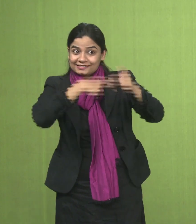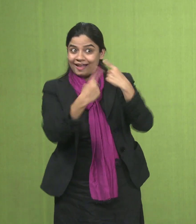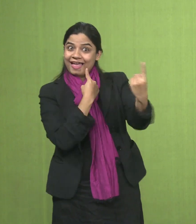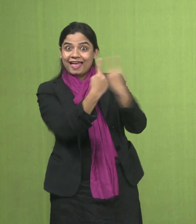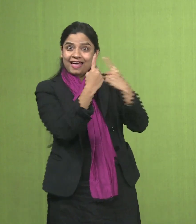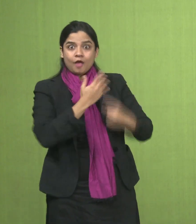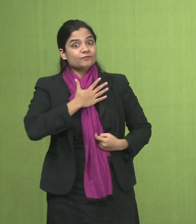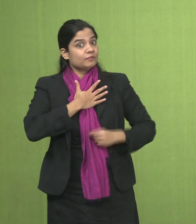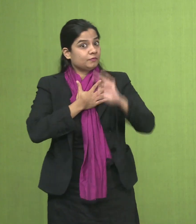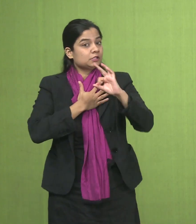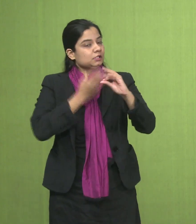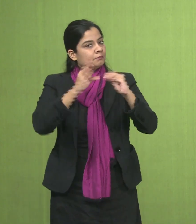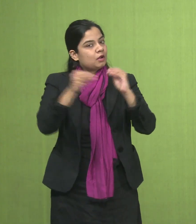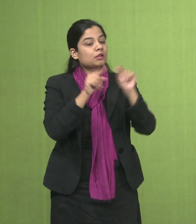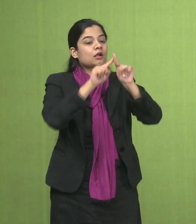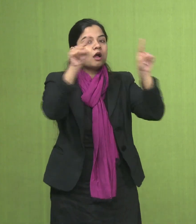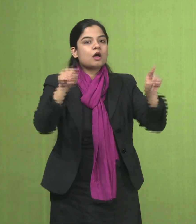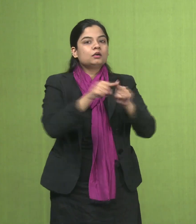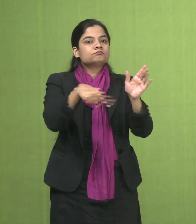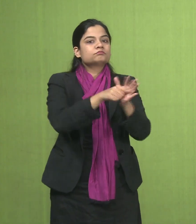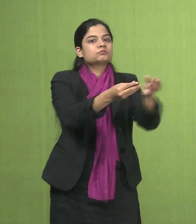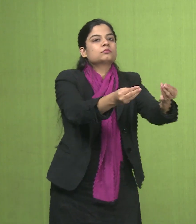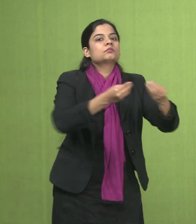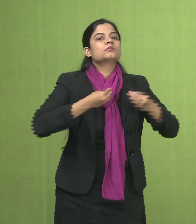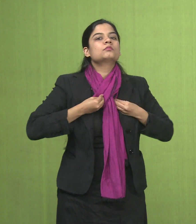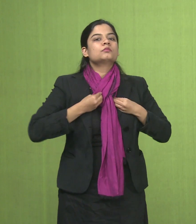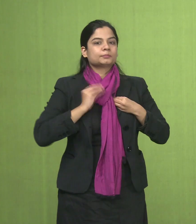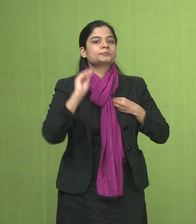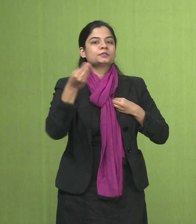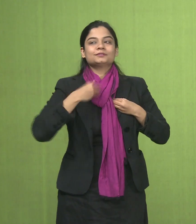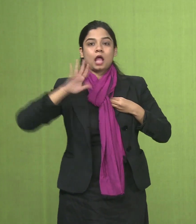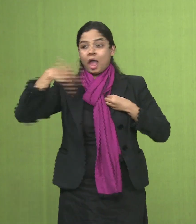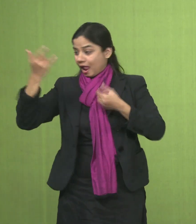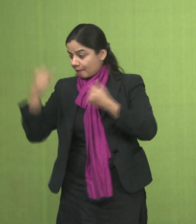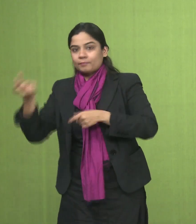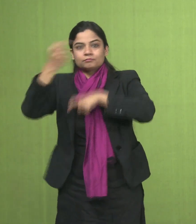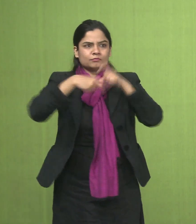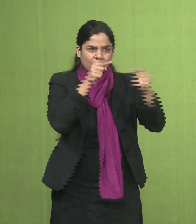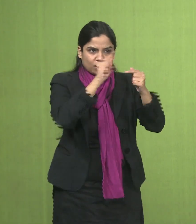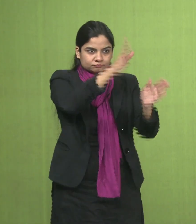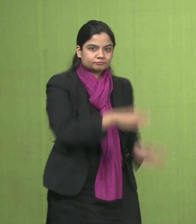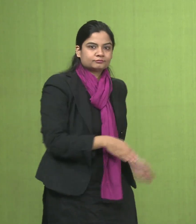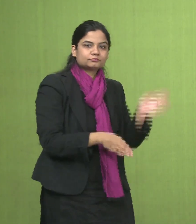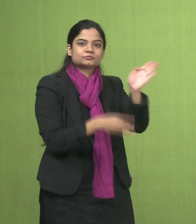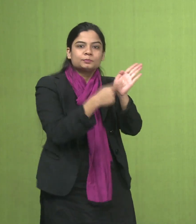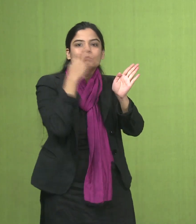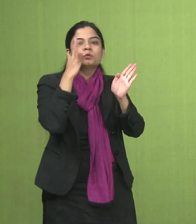under warranty, and sometimes they give a card also, it will be good if you can ask for a card so that you can show it to